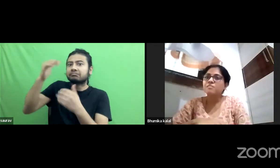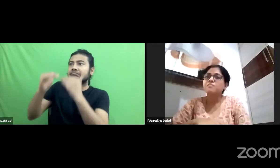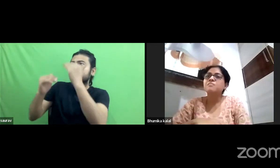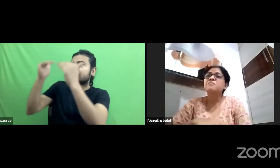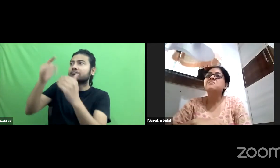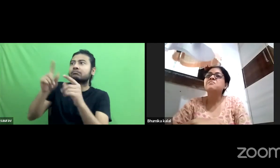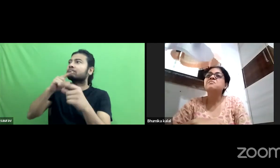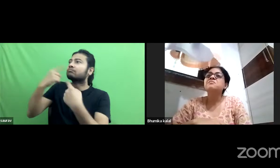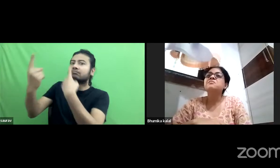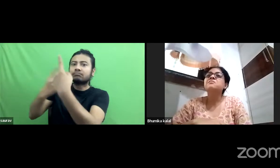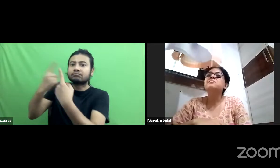Any other question she has?